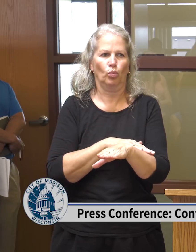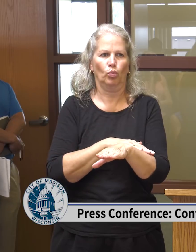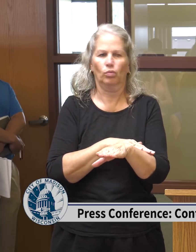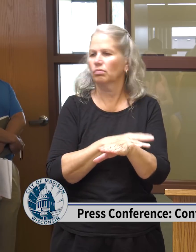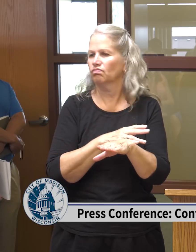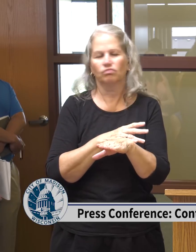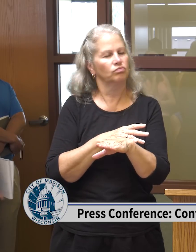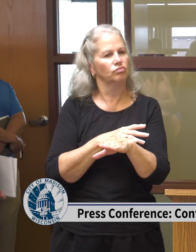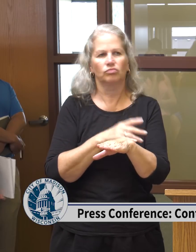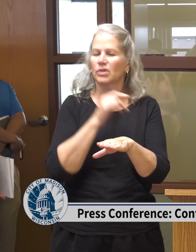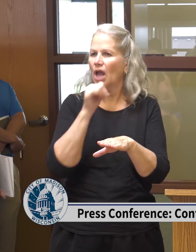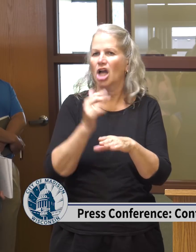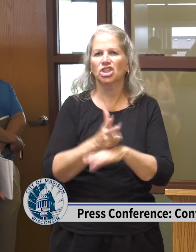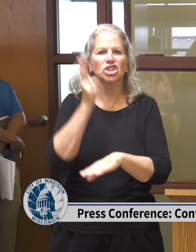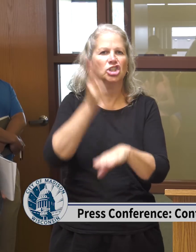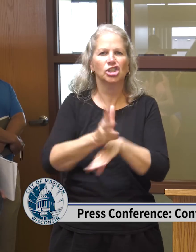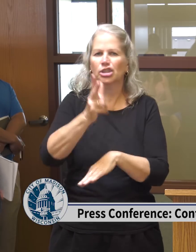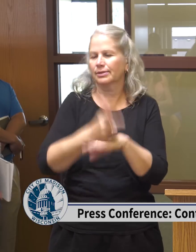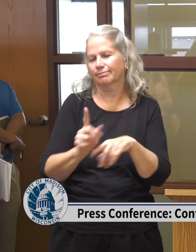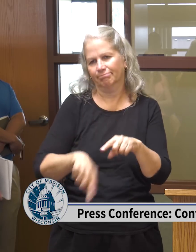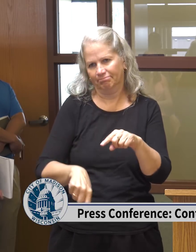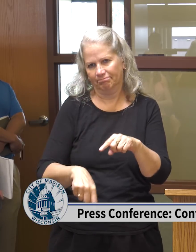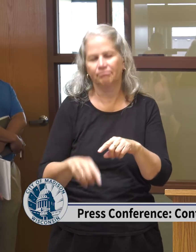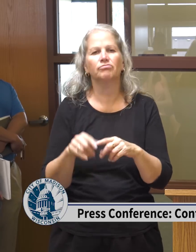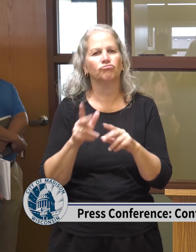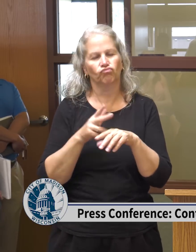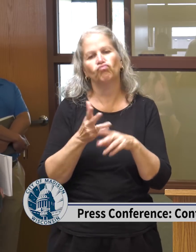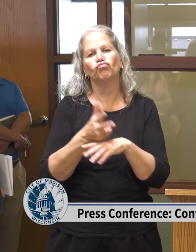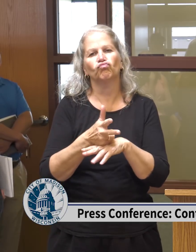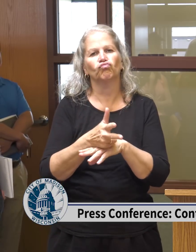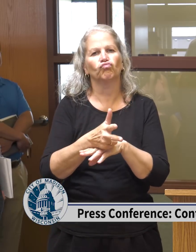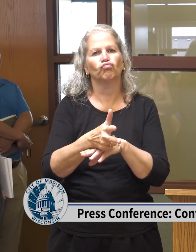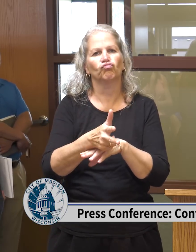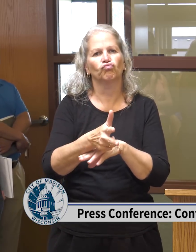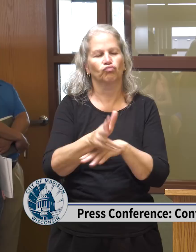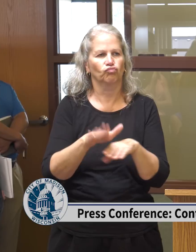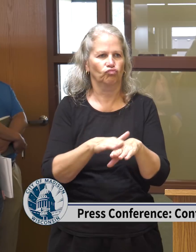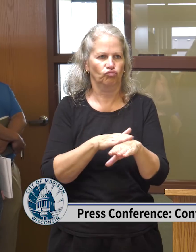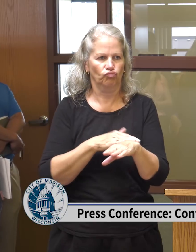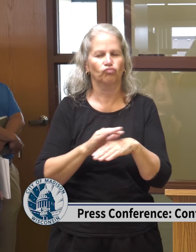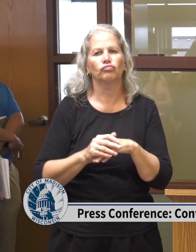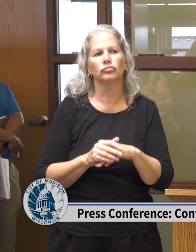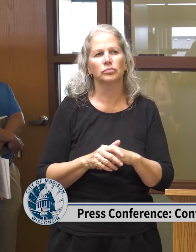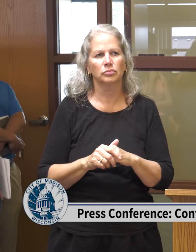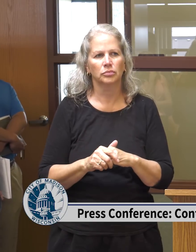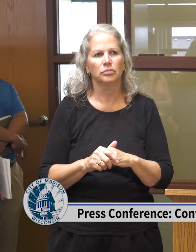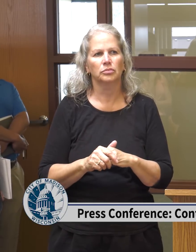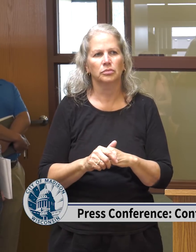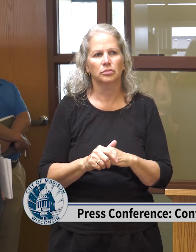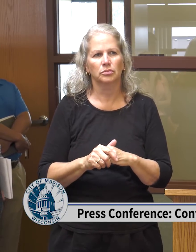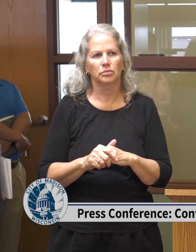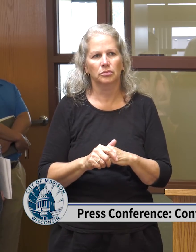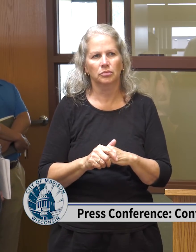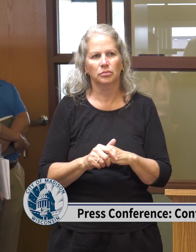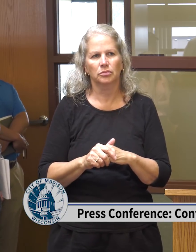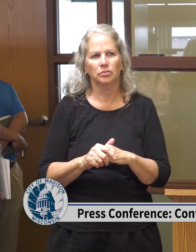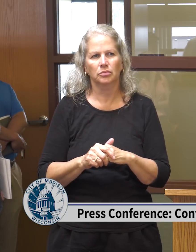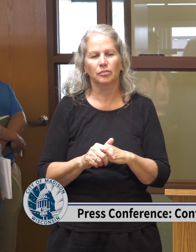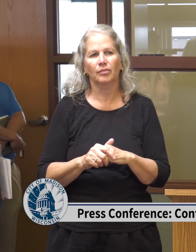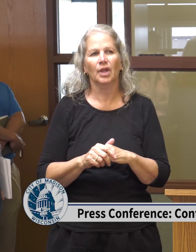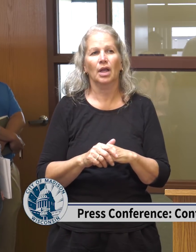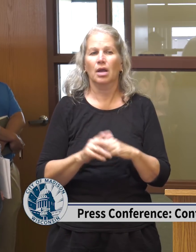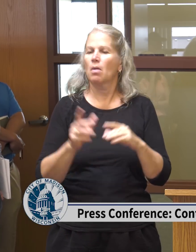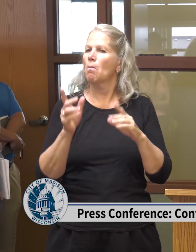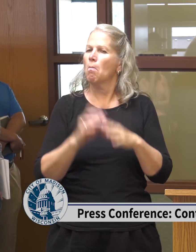the impact of this weather, as I said earlier, if we can get 5 dry days, we think